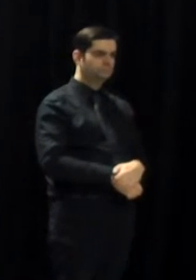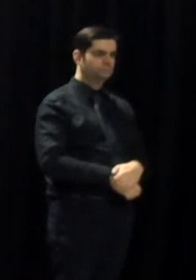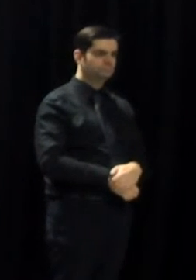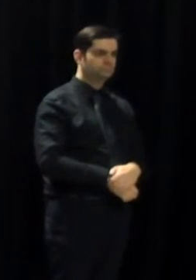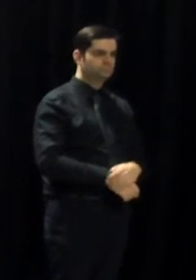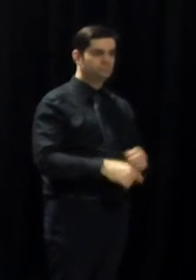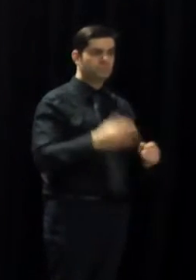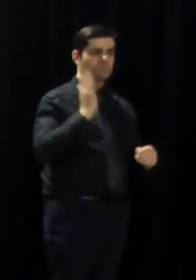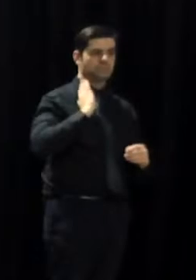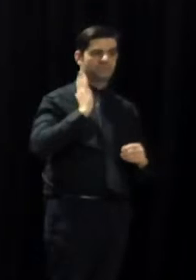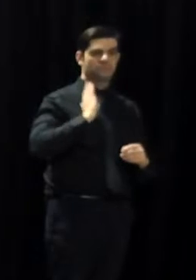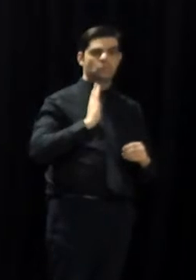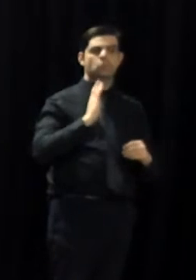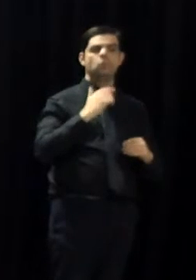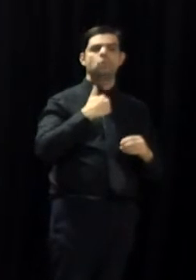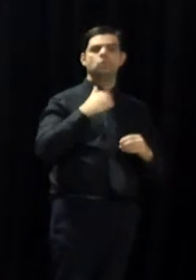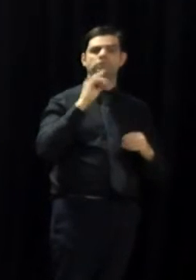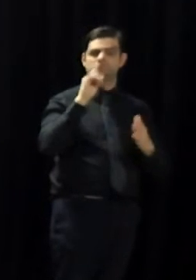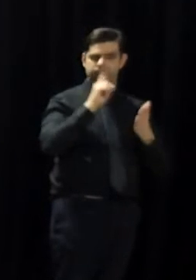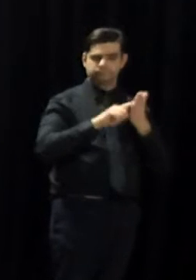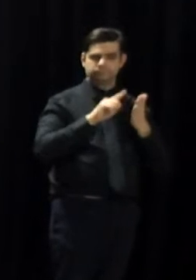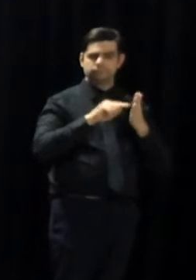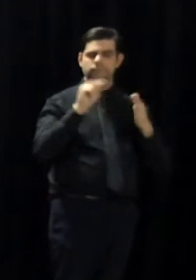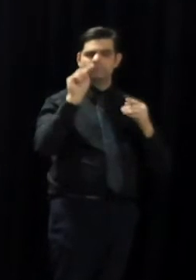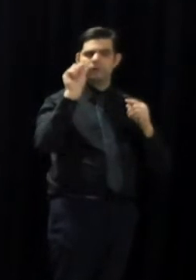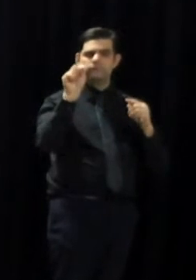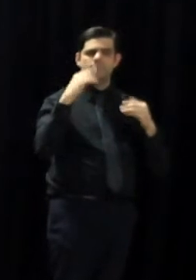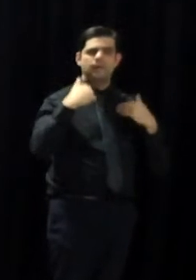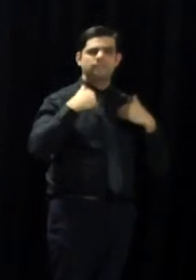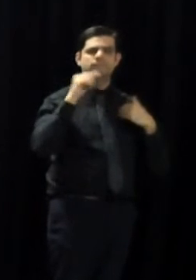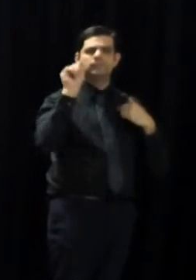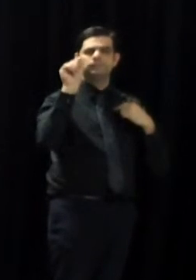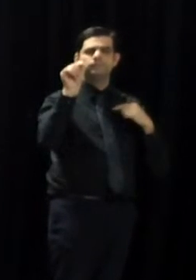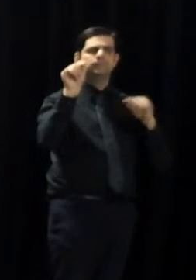quickly and we believe save lives. This time, this was remarkable.